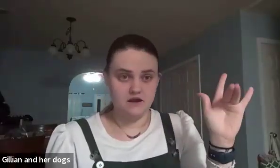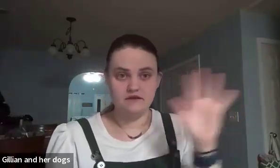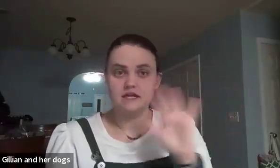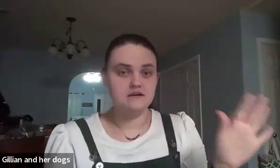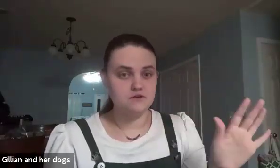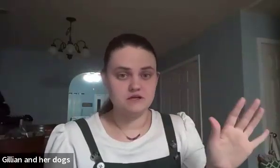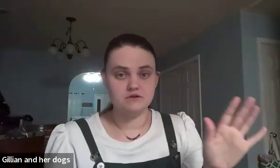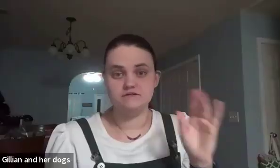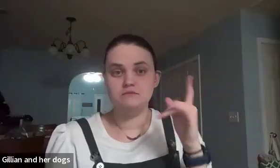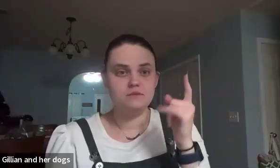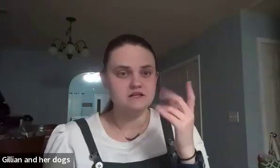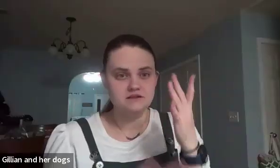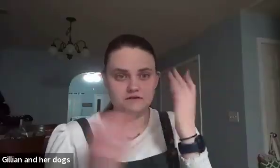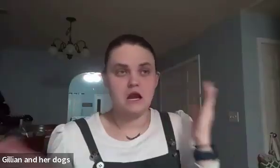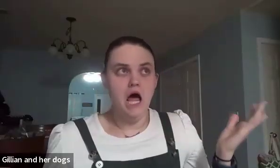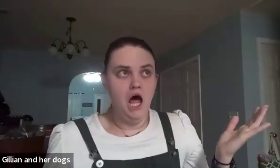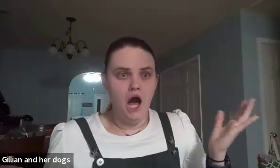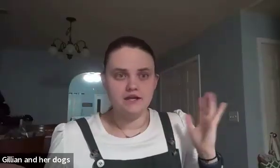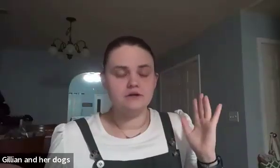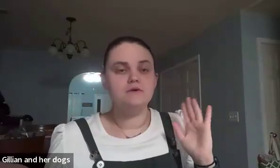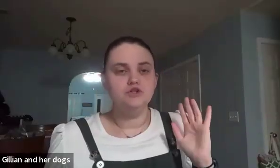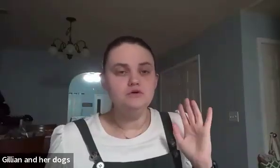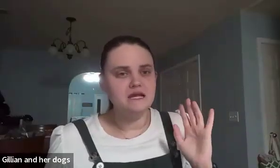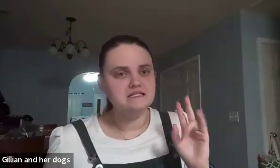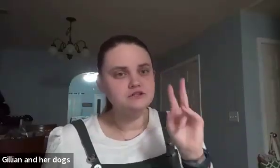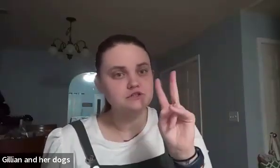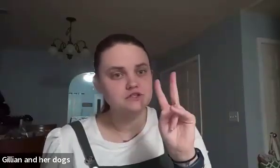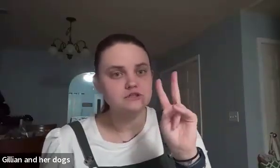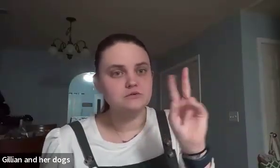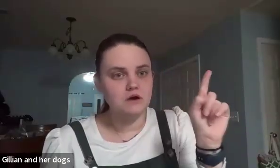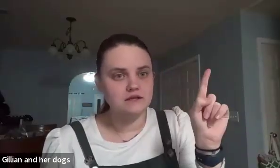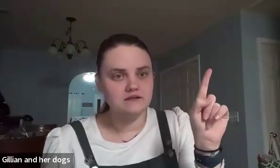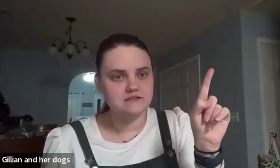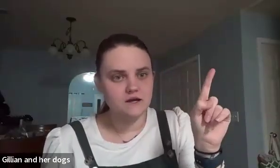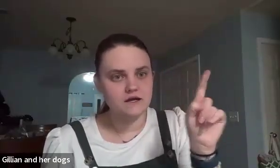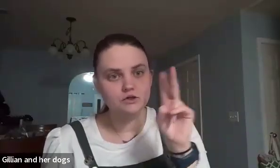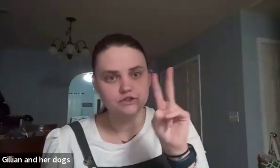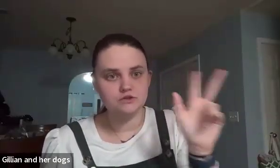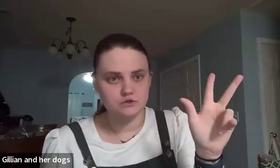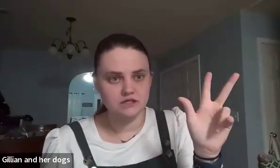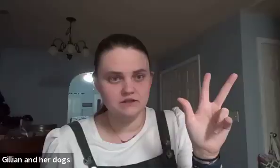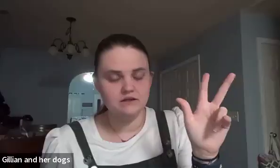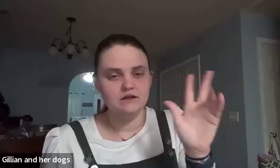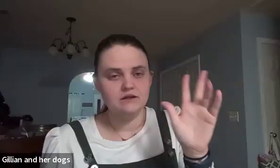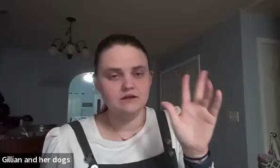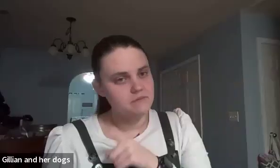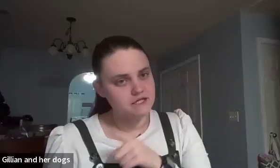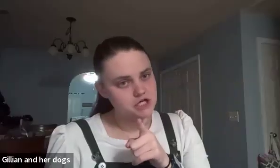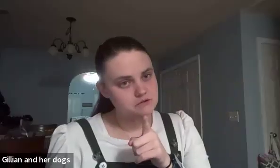25, any of those numbers, if you momentarily forgot, oh, I don't know, you can still do 2, 1, that's fine, or 2, 3. They may judge